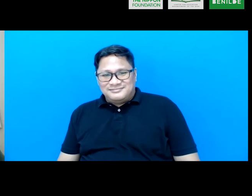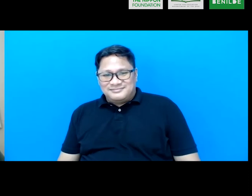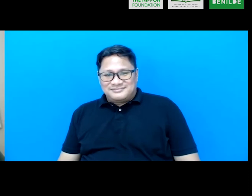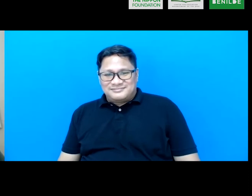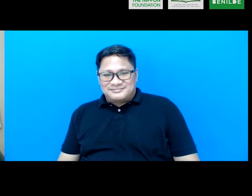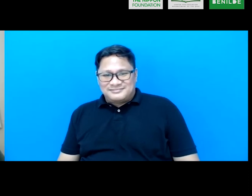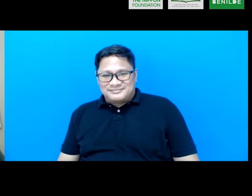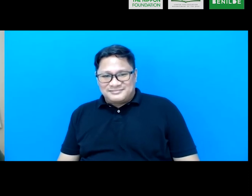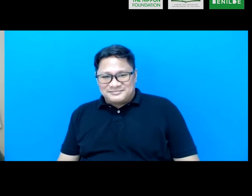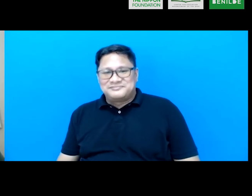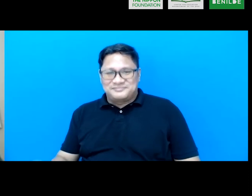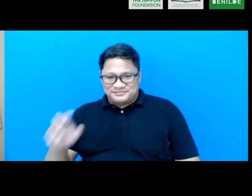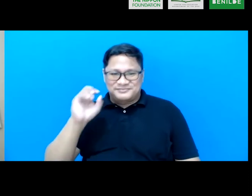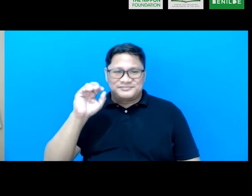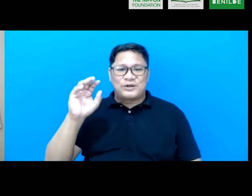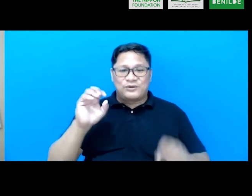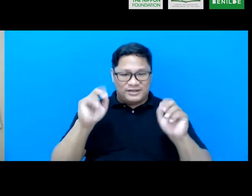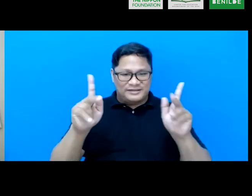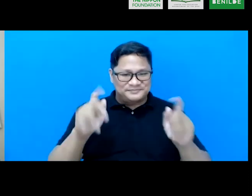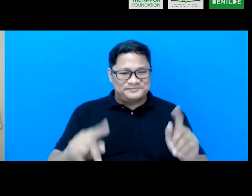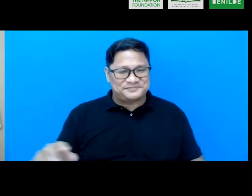break Okay, time. all right.